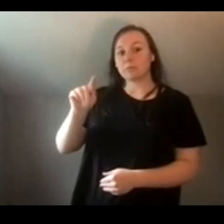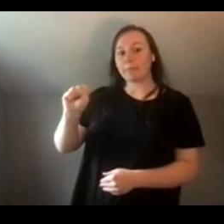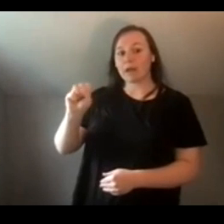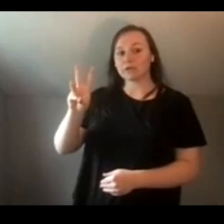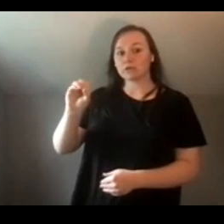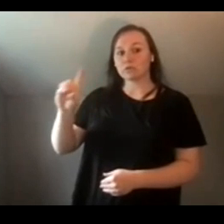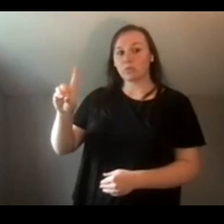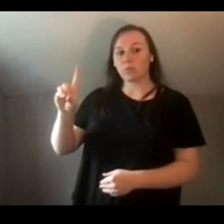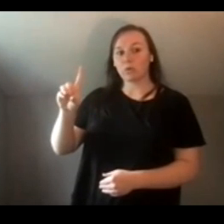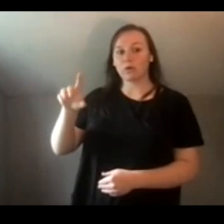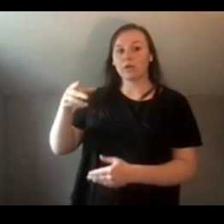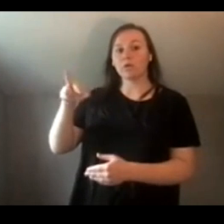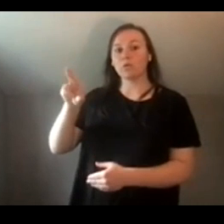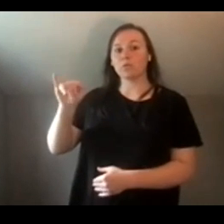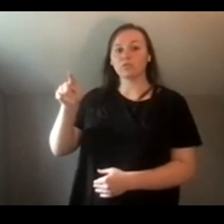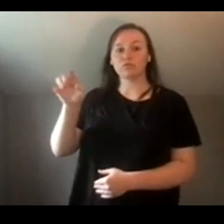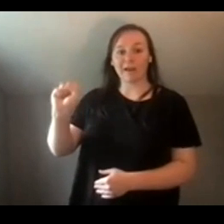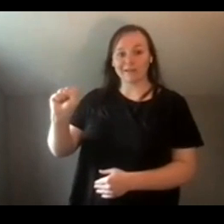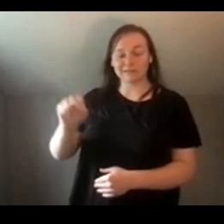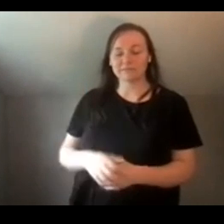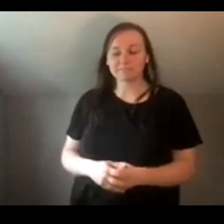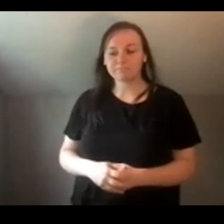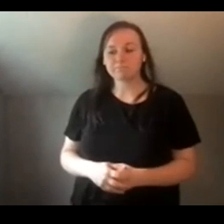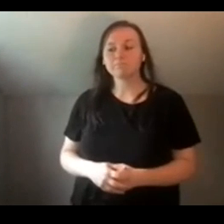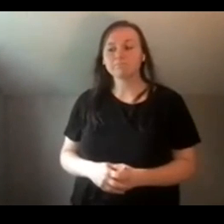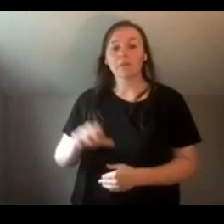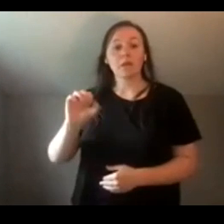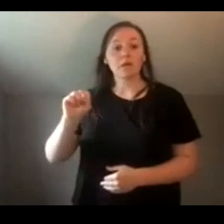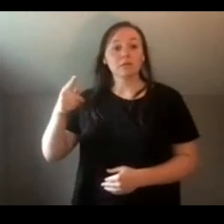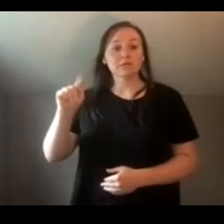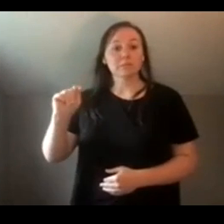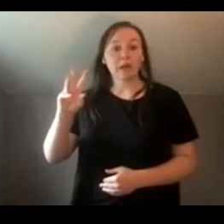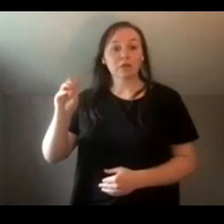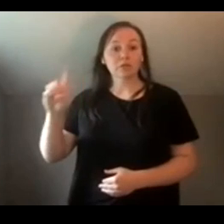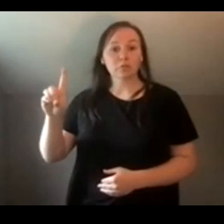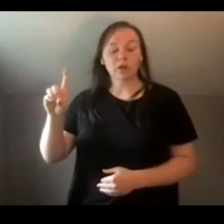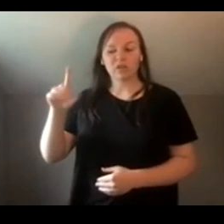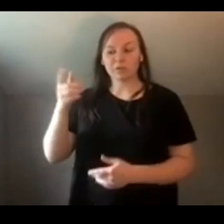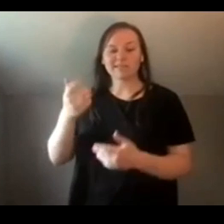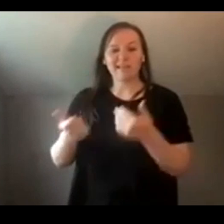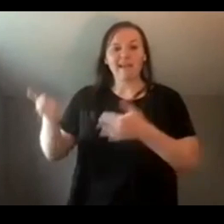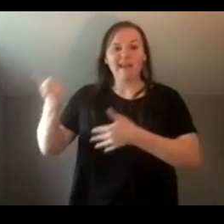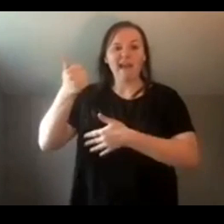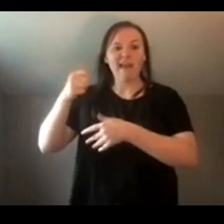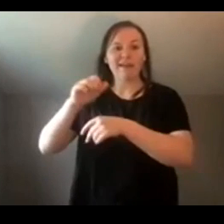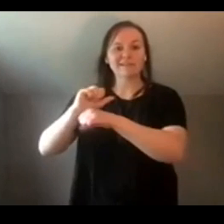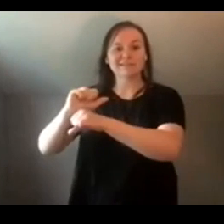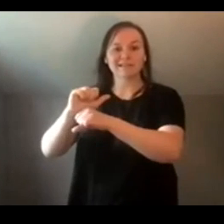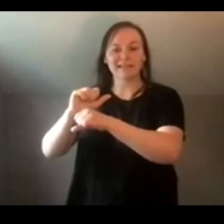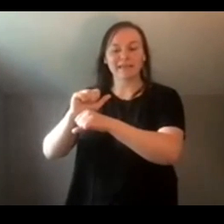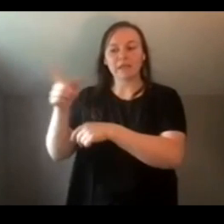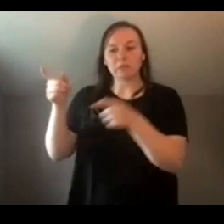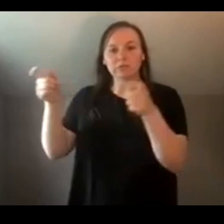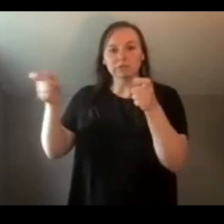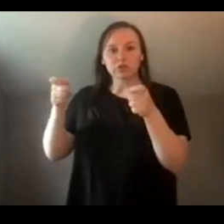Lewis. Spottswood was the head slave in charge of curing and twisting and rolling the tobacco